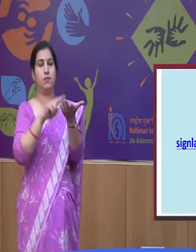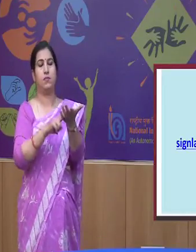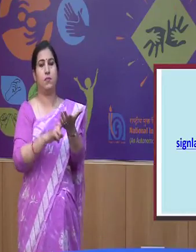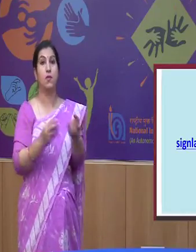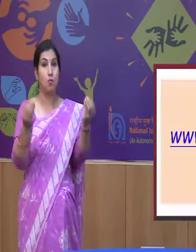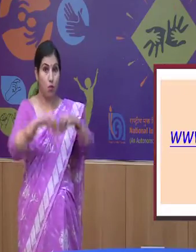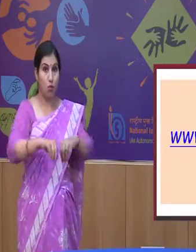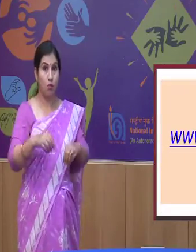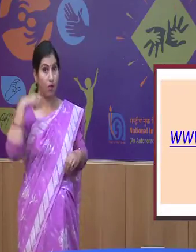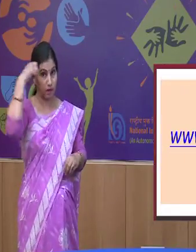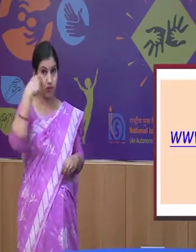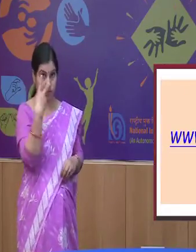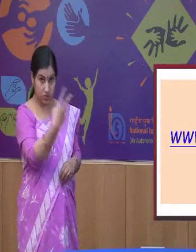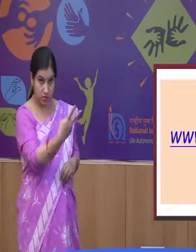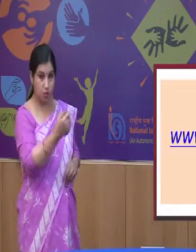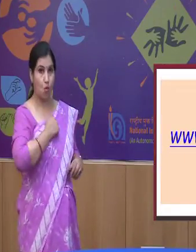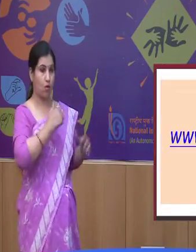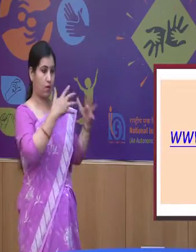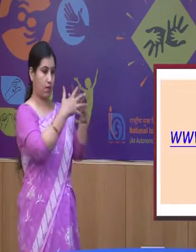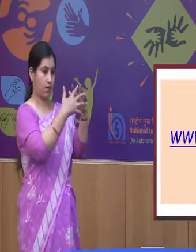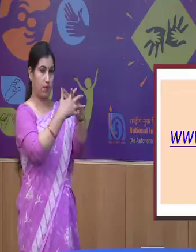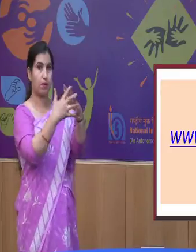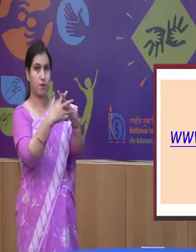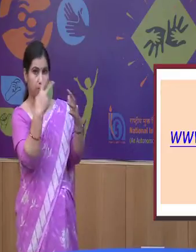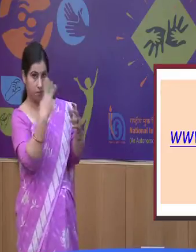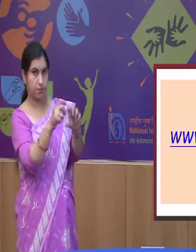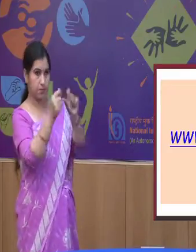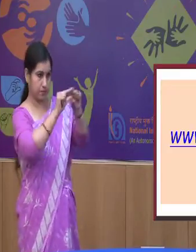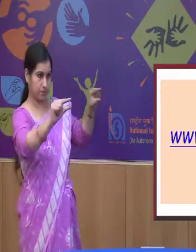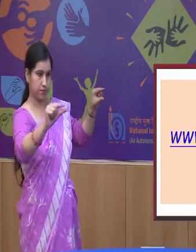For more information, you can see our website